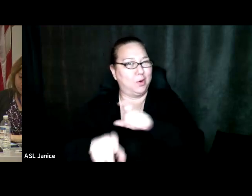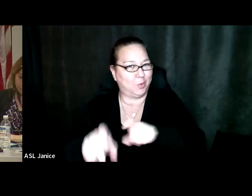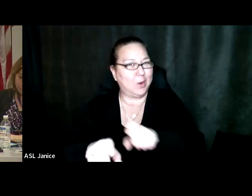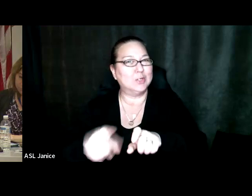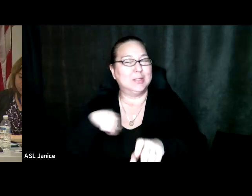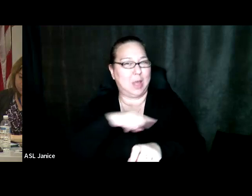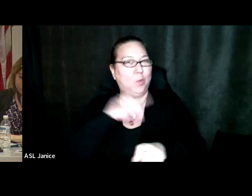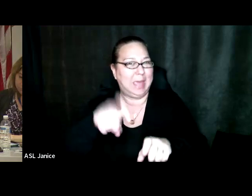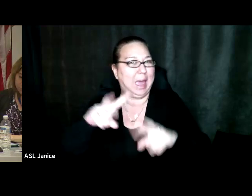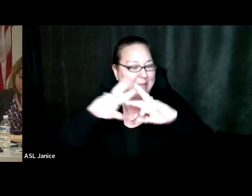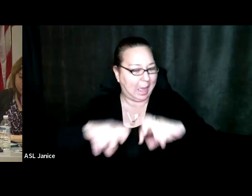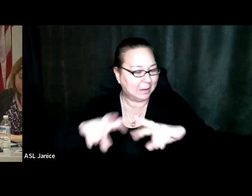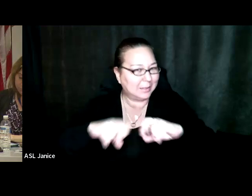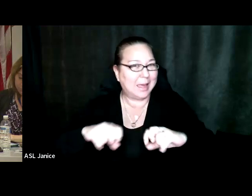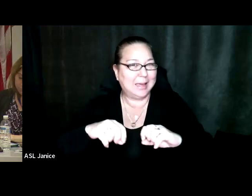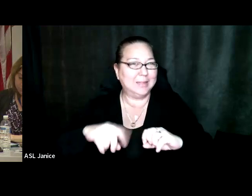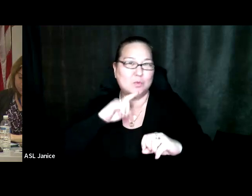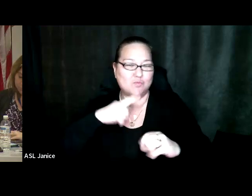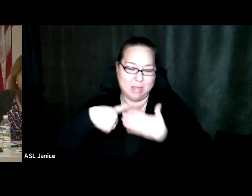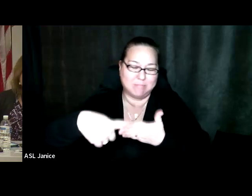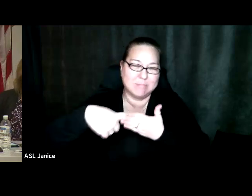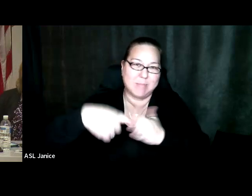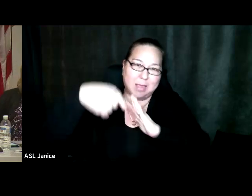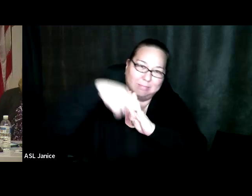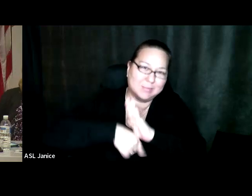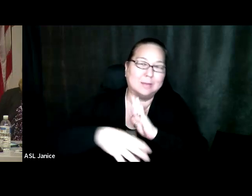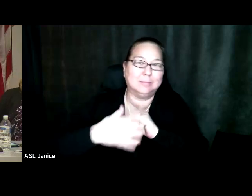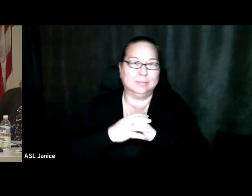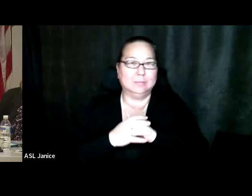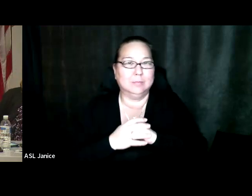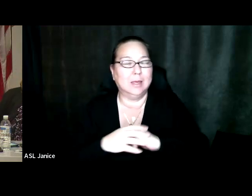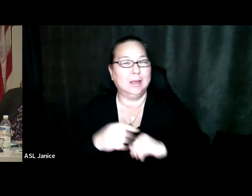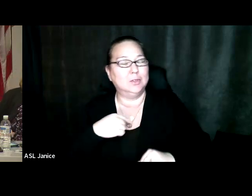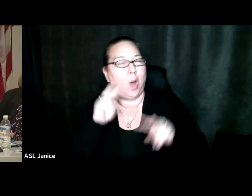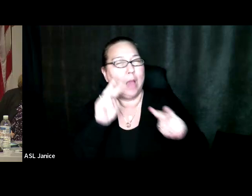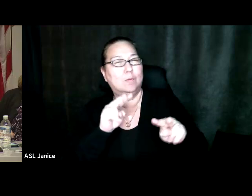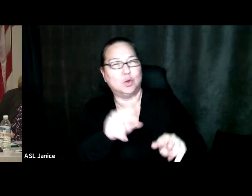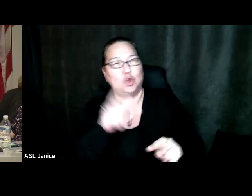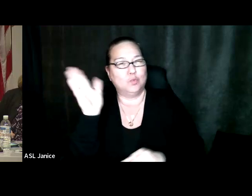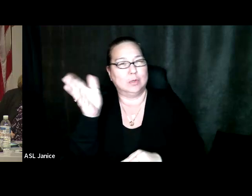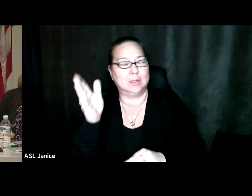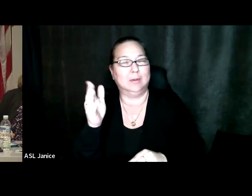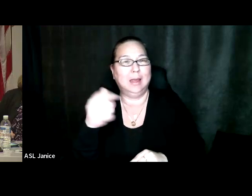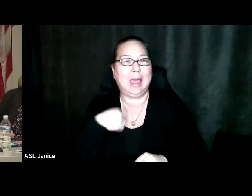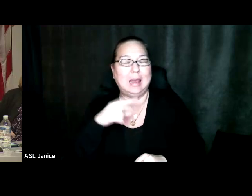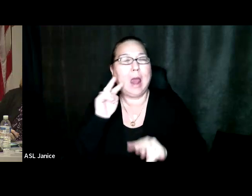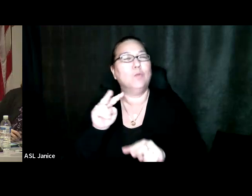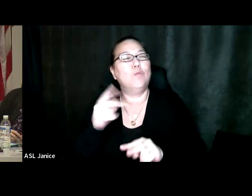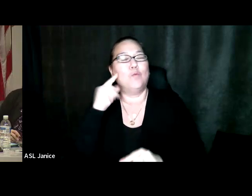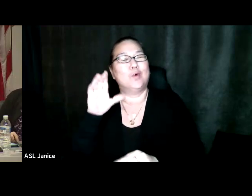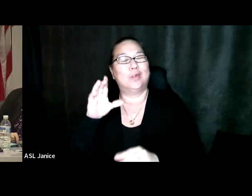deeper on. And so thank you for the presentation, and I look forward to conversation about it, further conversation about it.